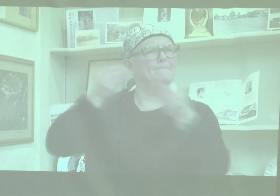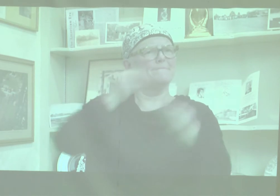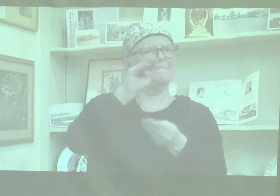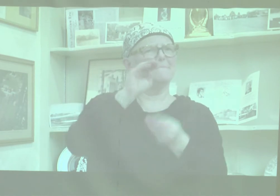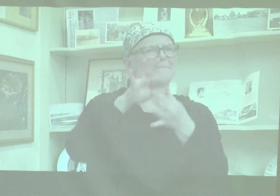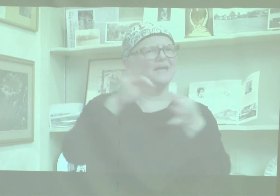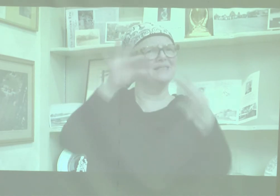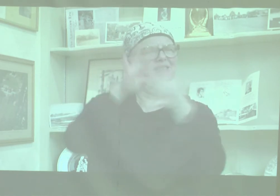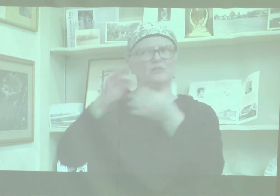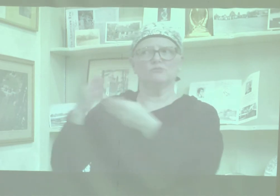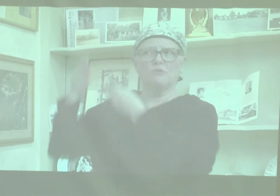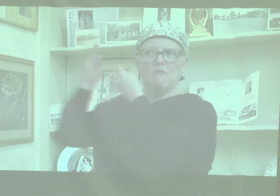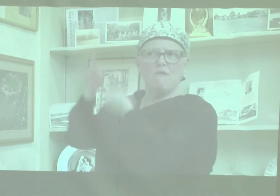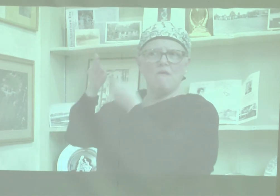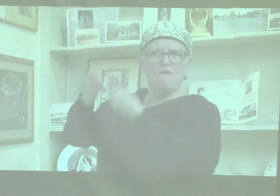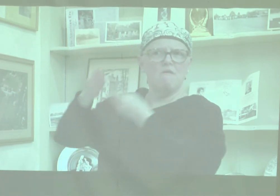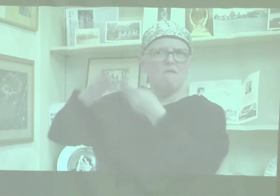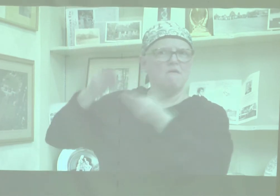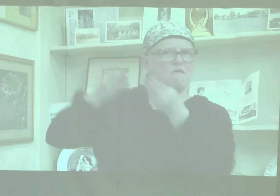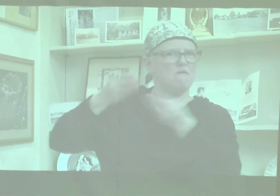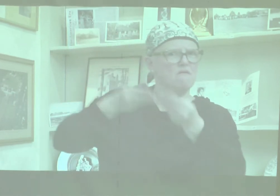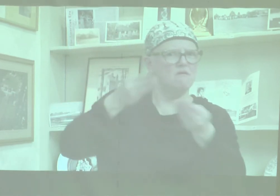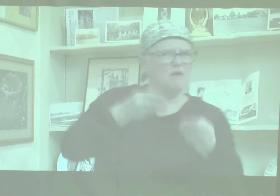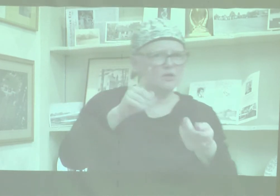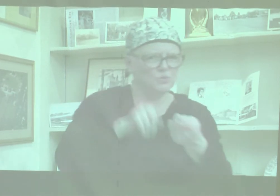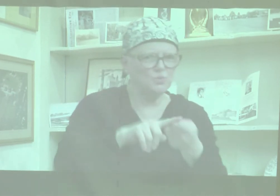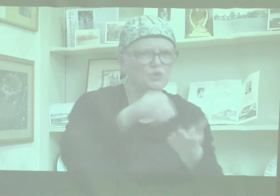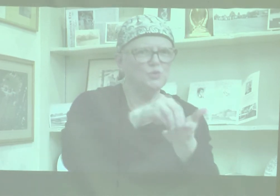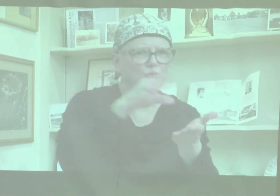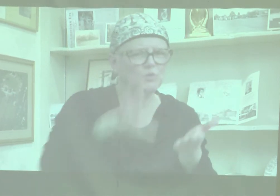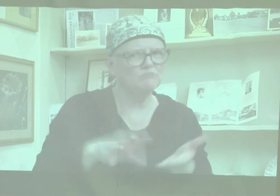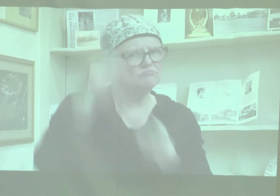had passed on the same message over the years,